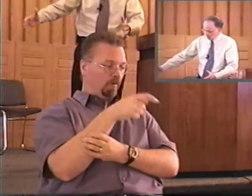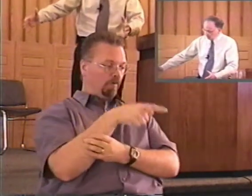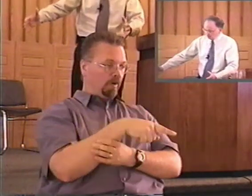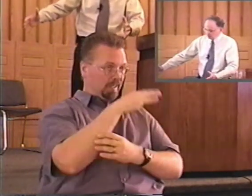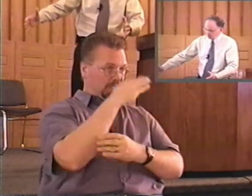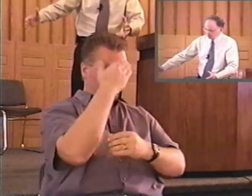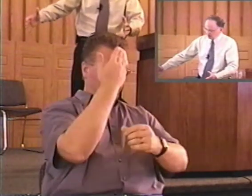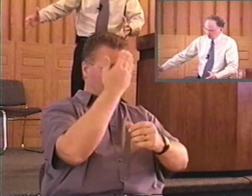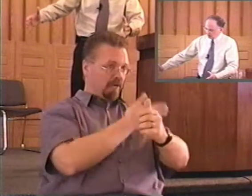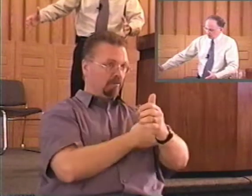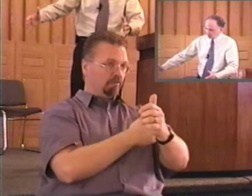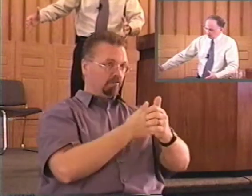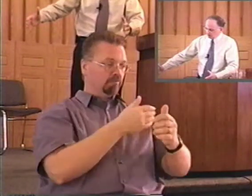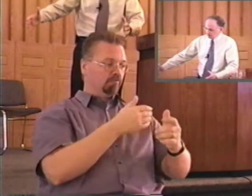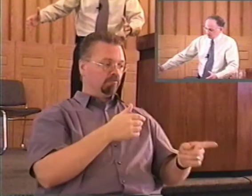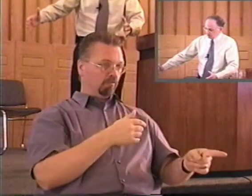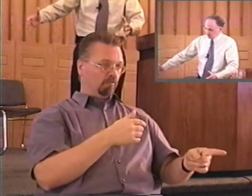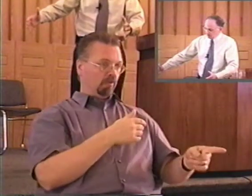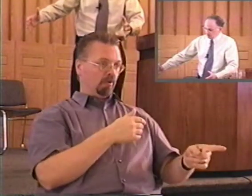stood over Isaac.